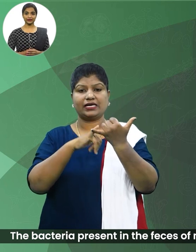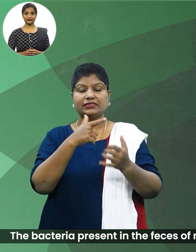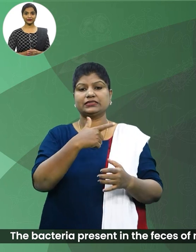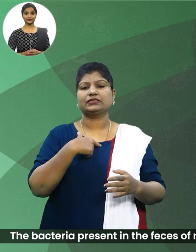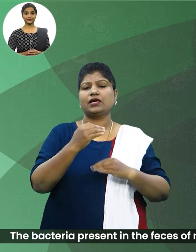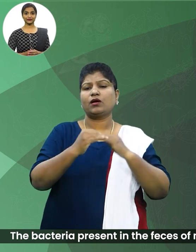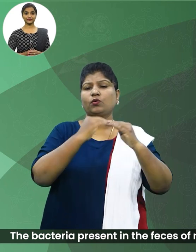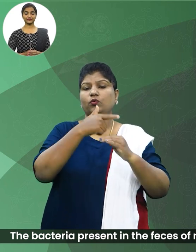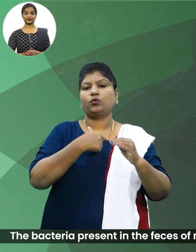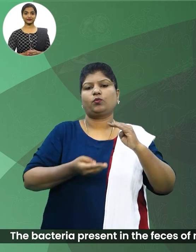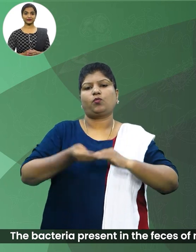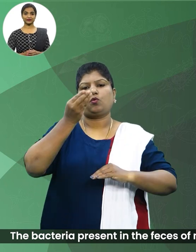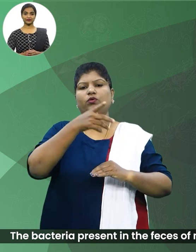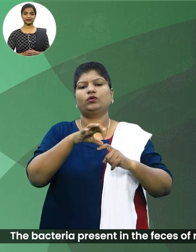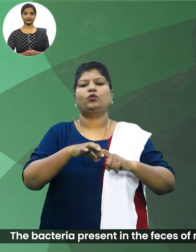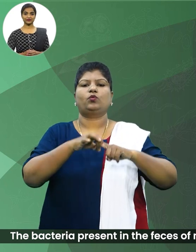water.